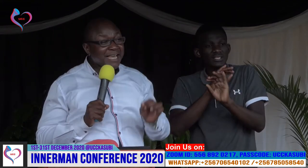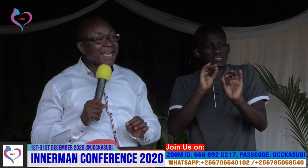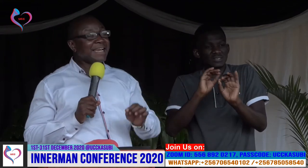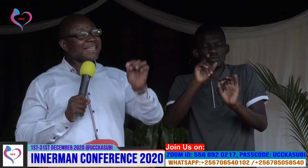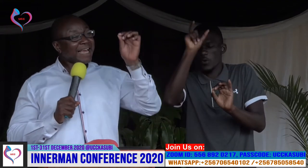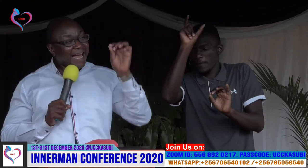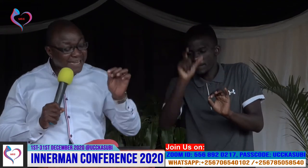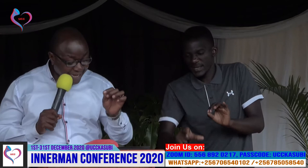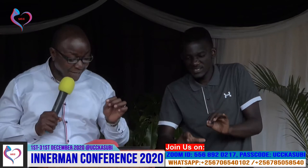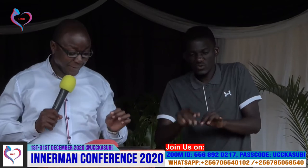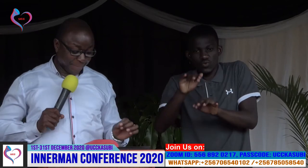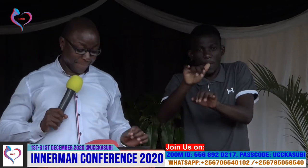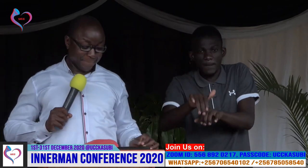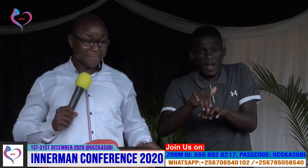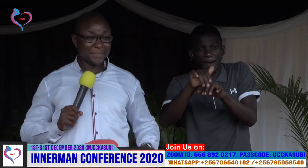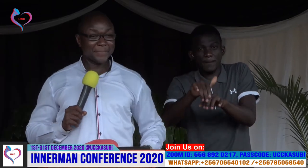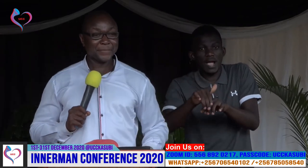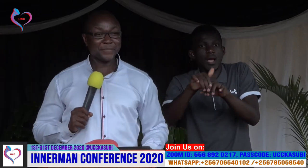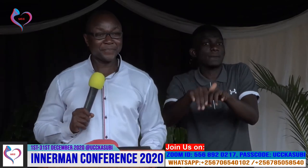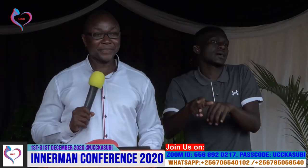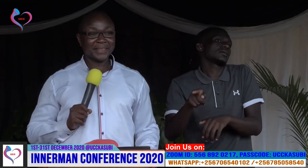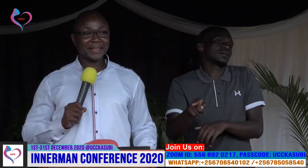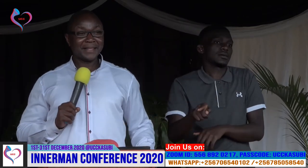to tend the garden.